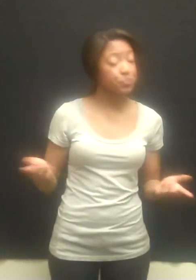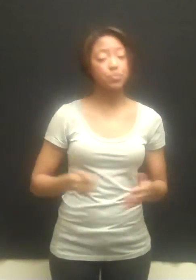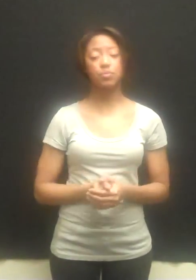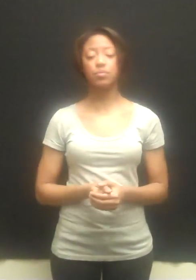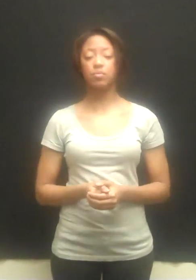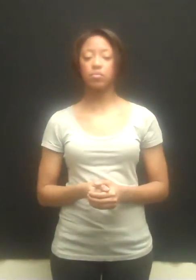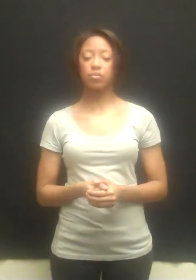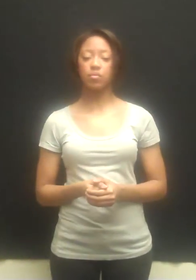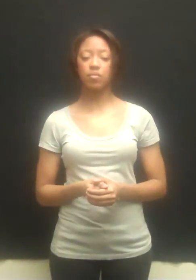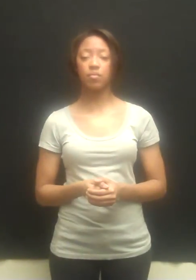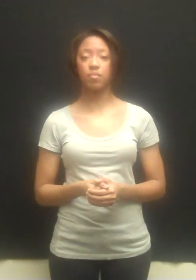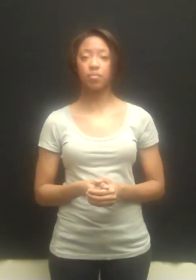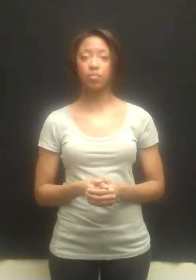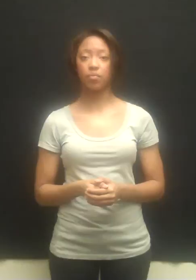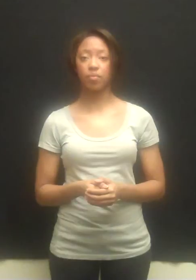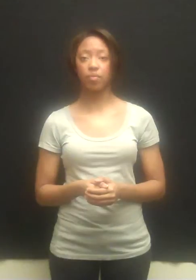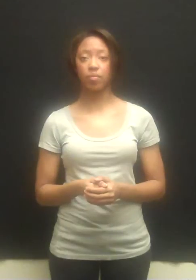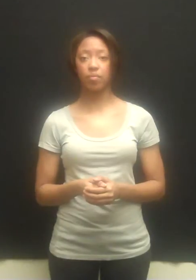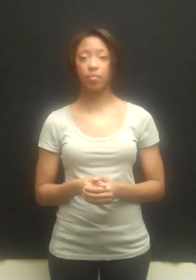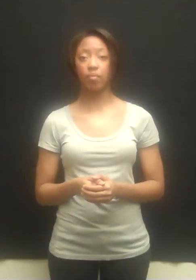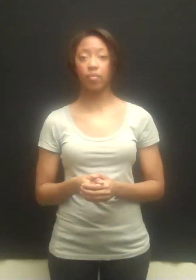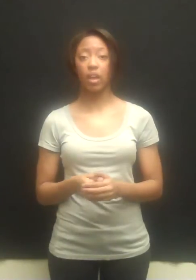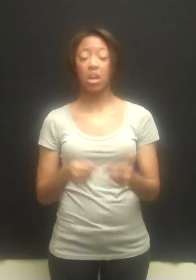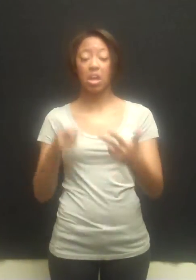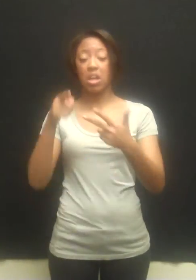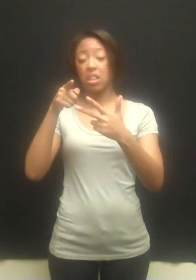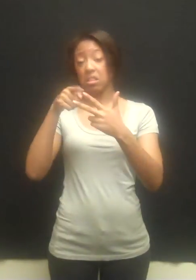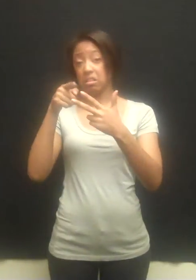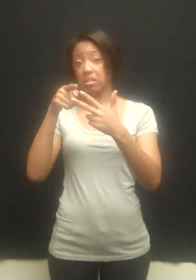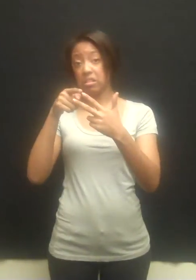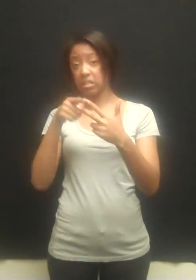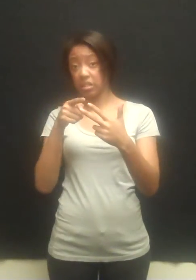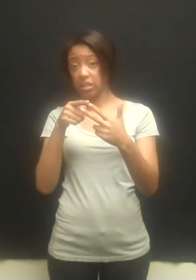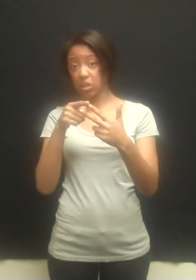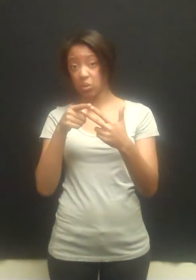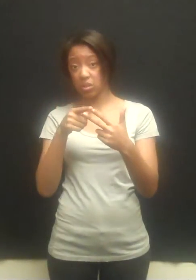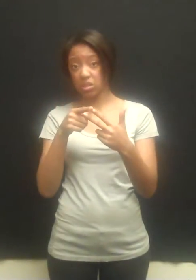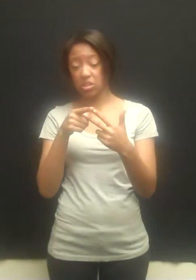The second question here specifically relates to your job duties and responsibilities.